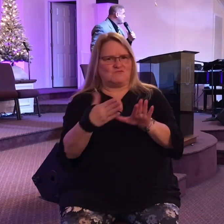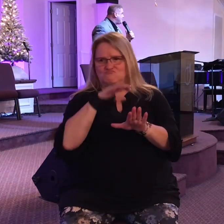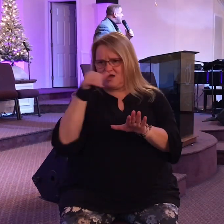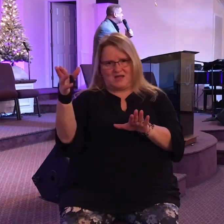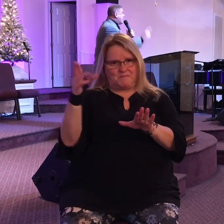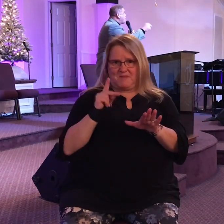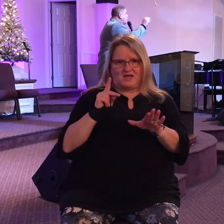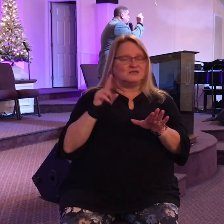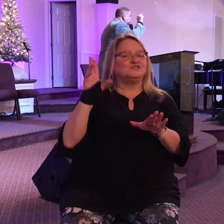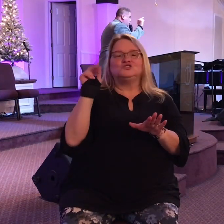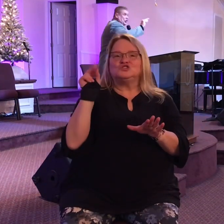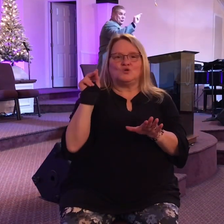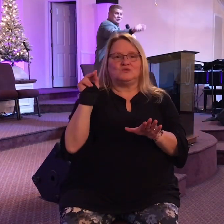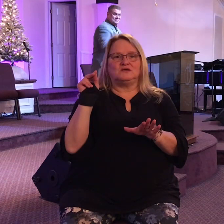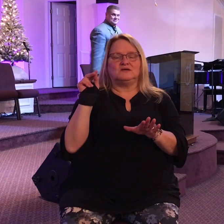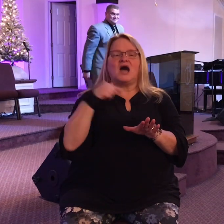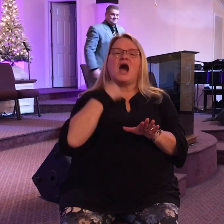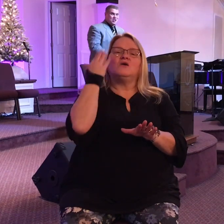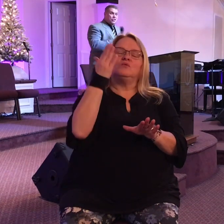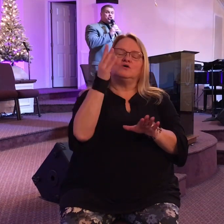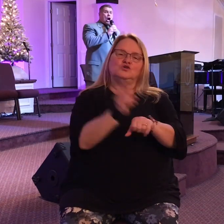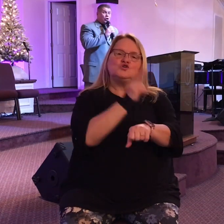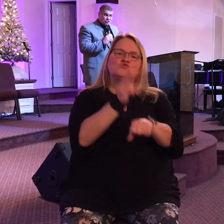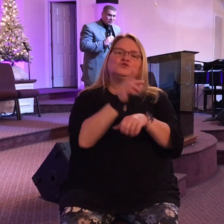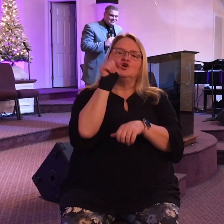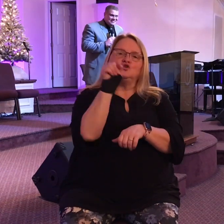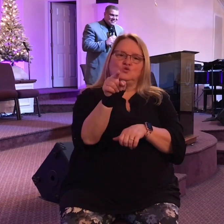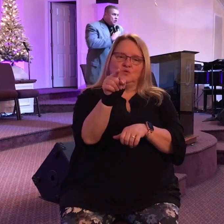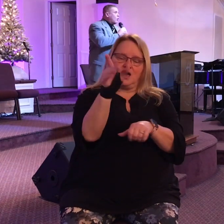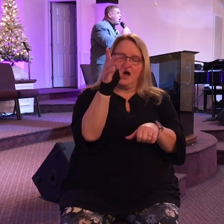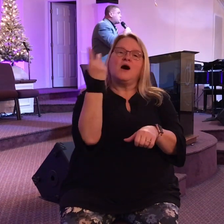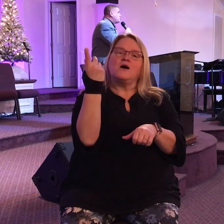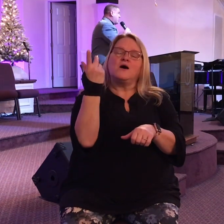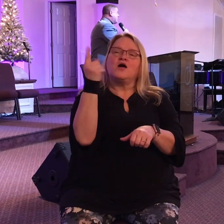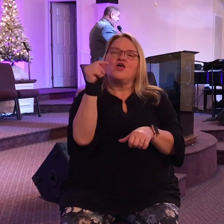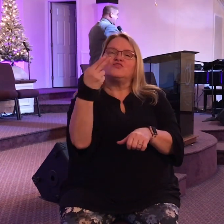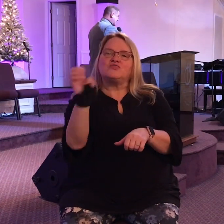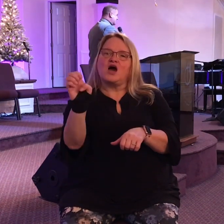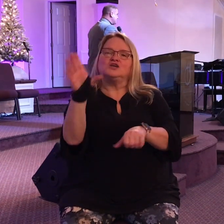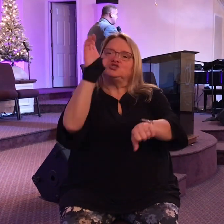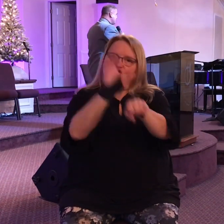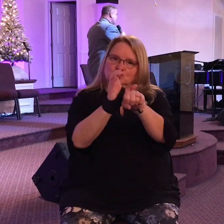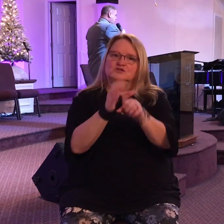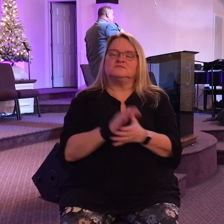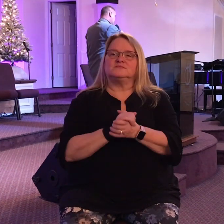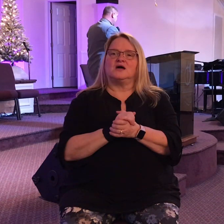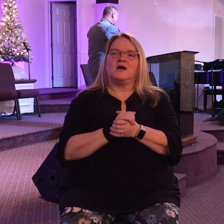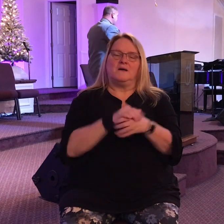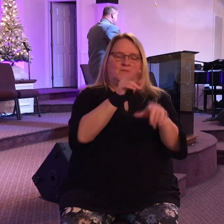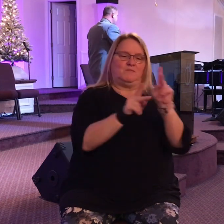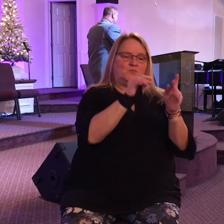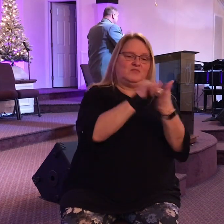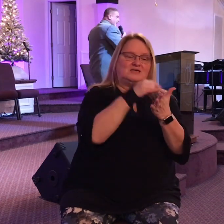sky. He said, I'm going to use you, the church, the ones who said yes, the